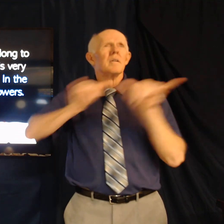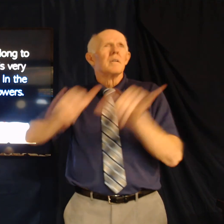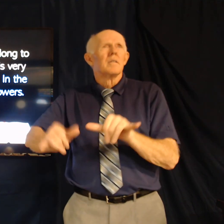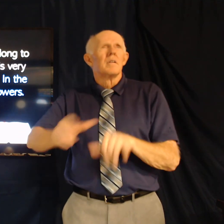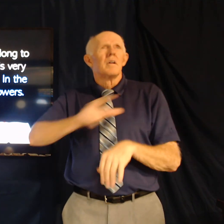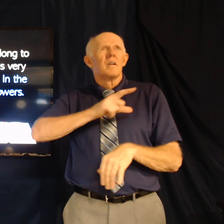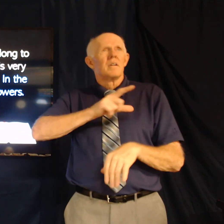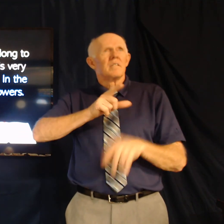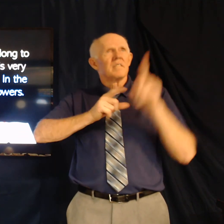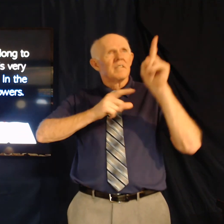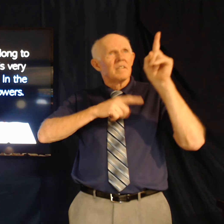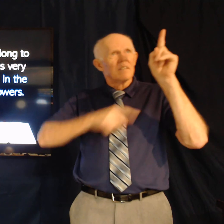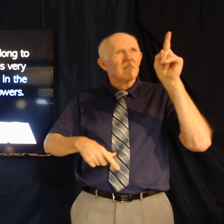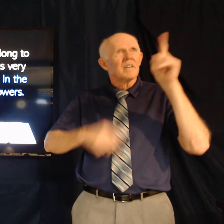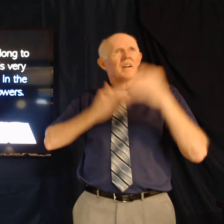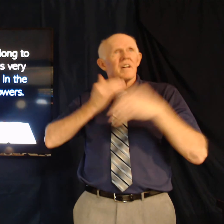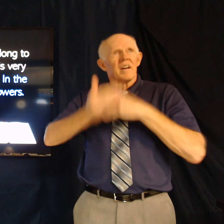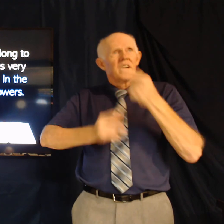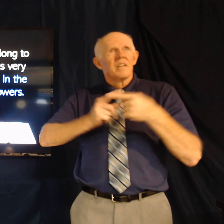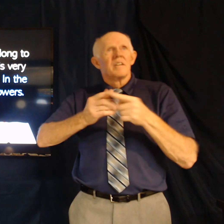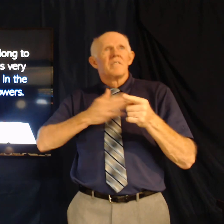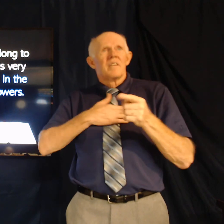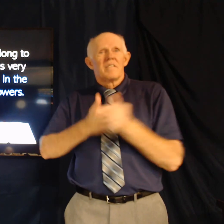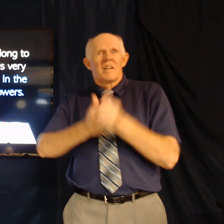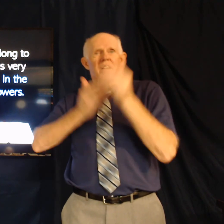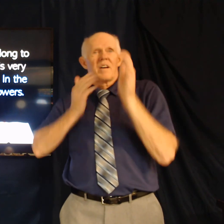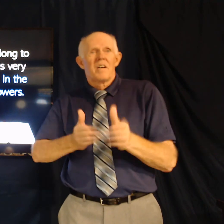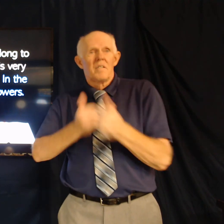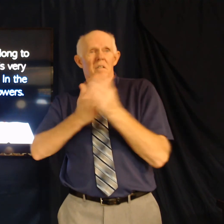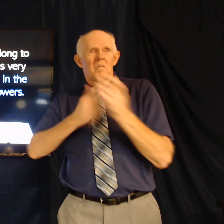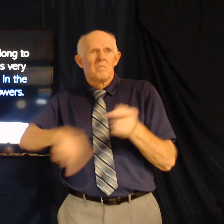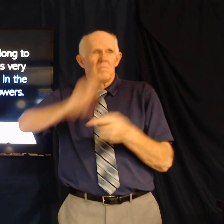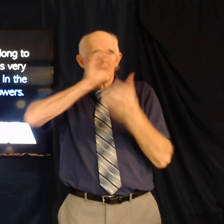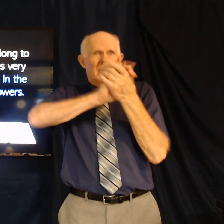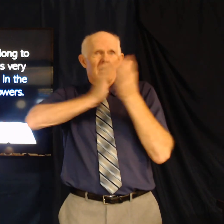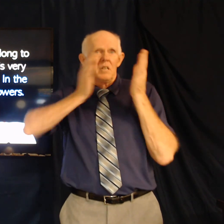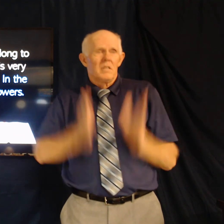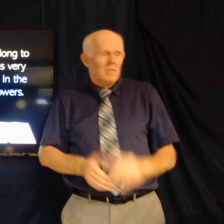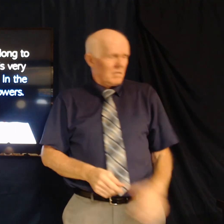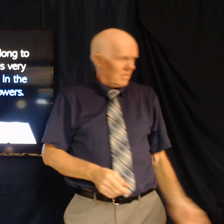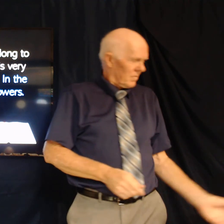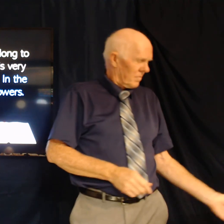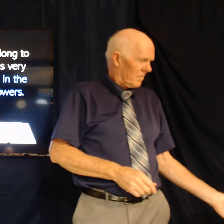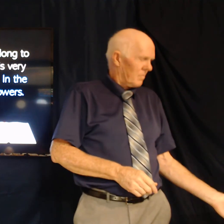In the same way, I will be kind to My followers, to the